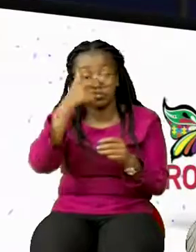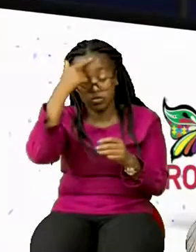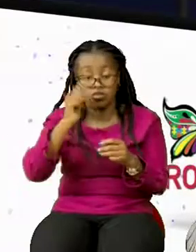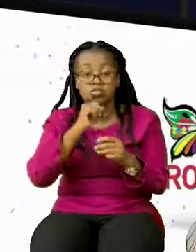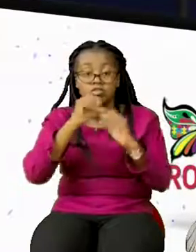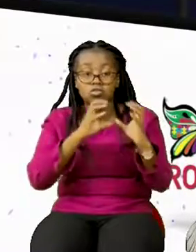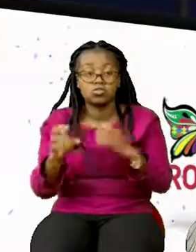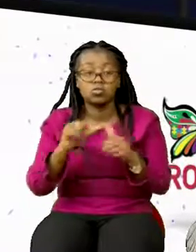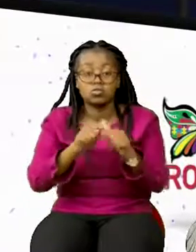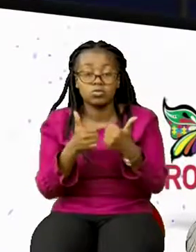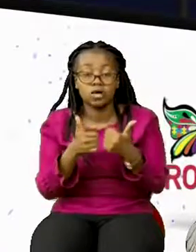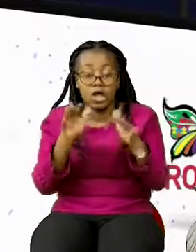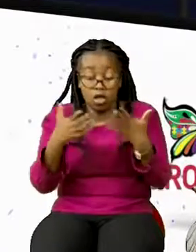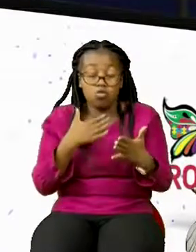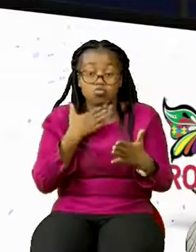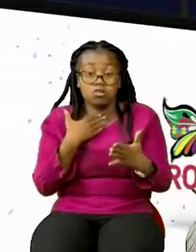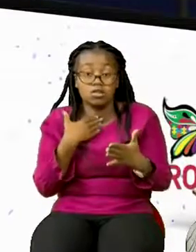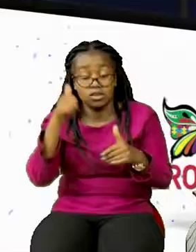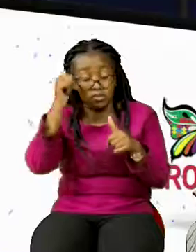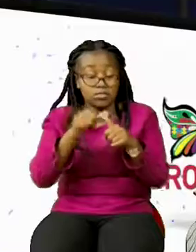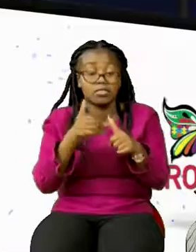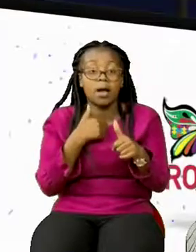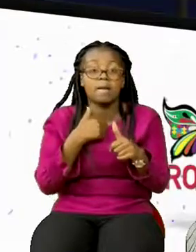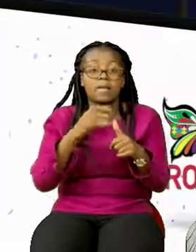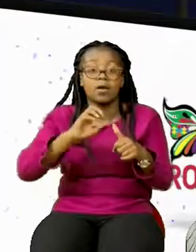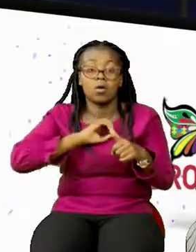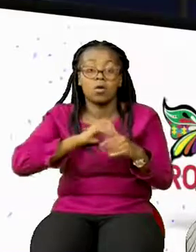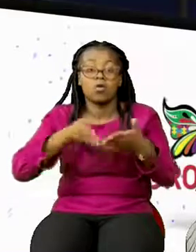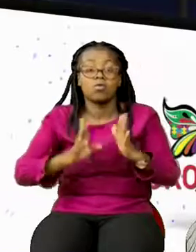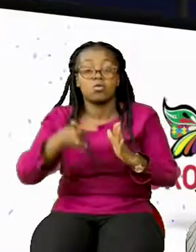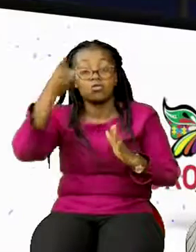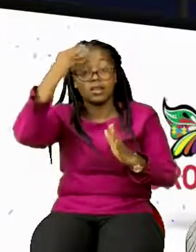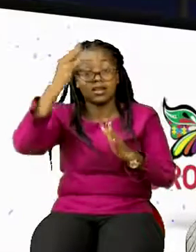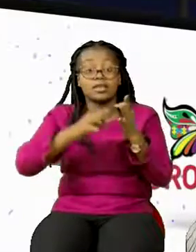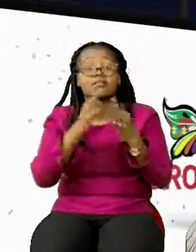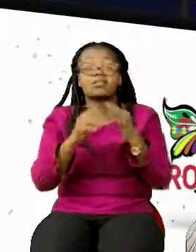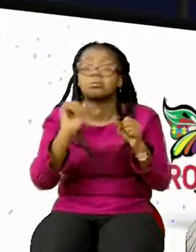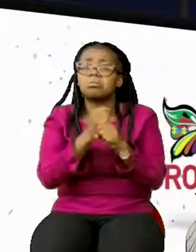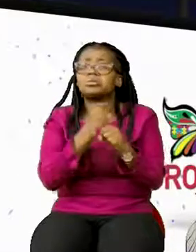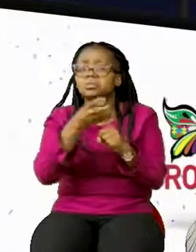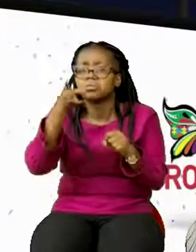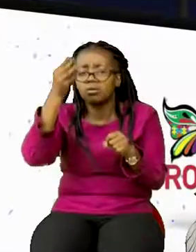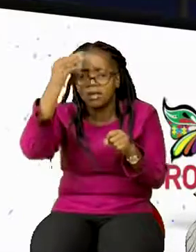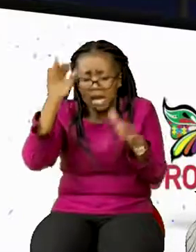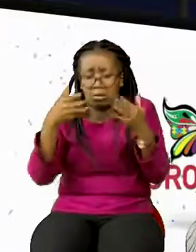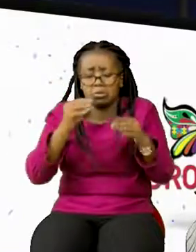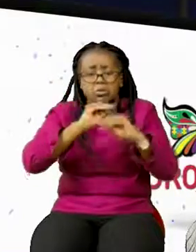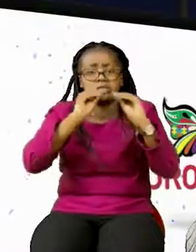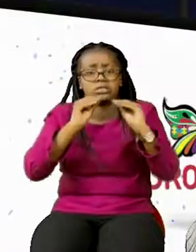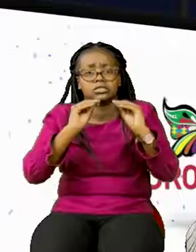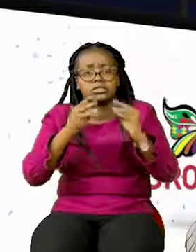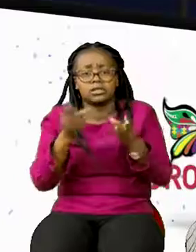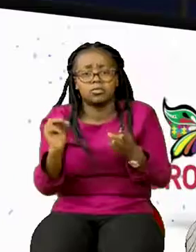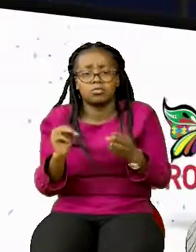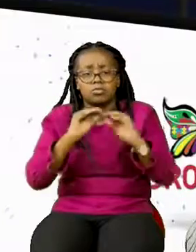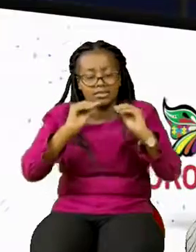it when and as how you want it, remember, they have their own way of learning. So if they cannot learn the way you teach them, let us adjust a bit